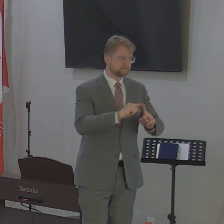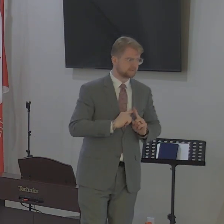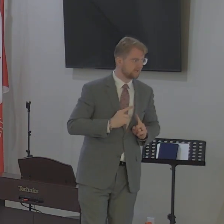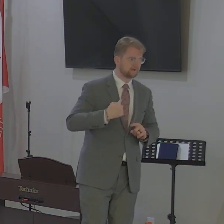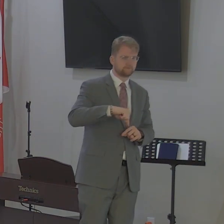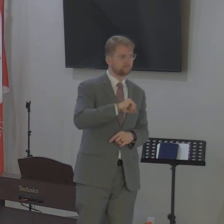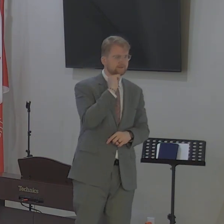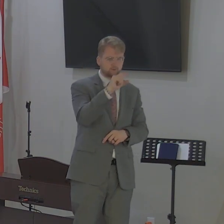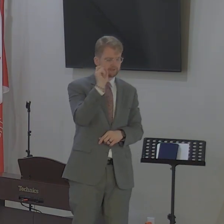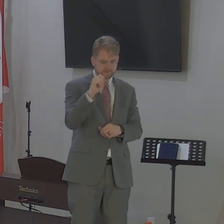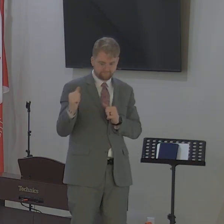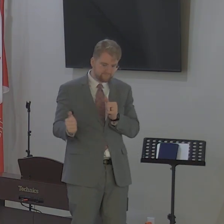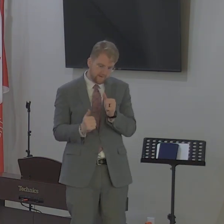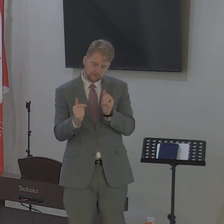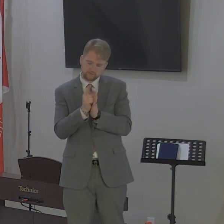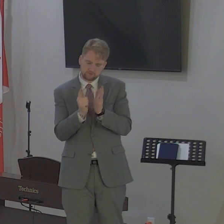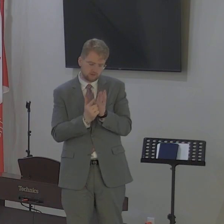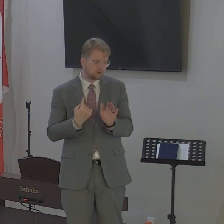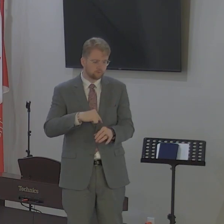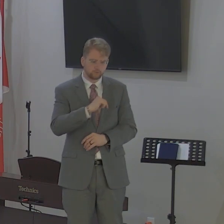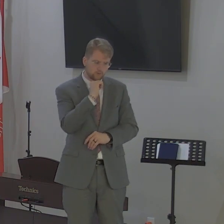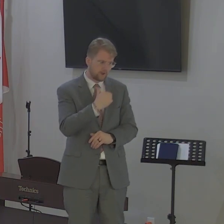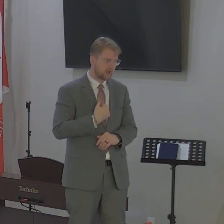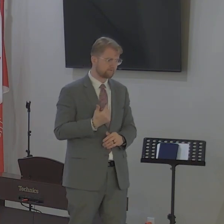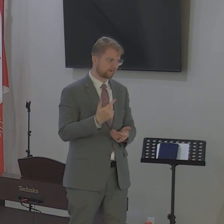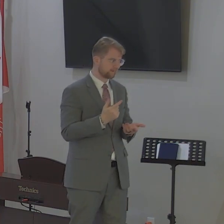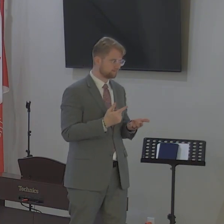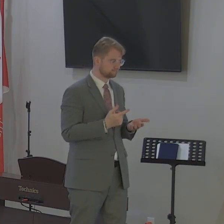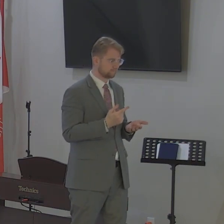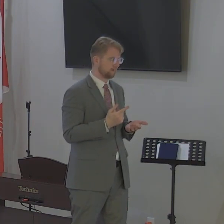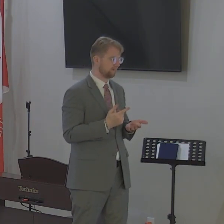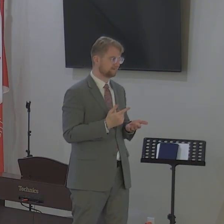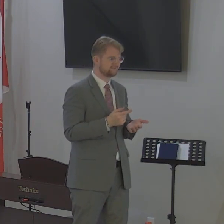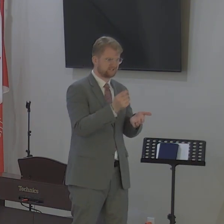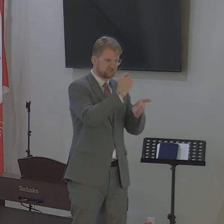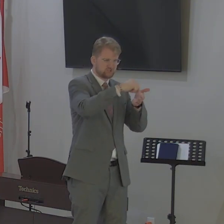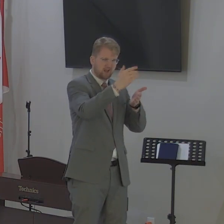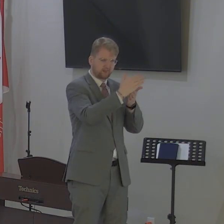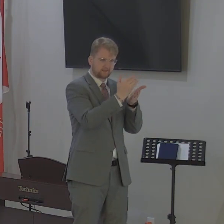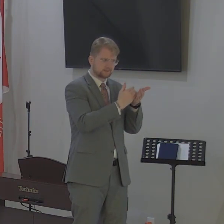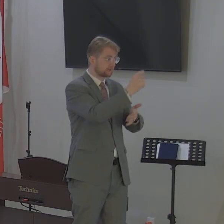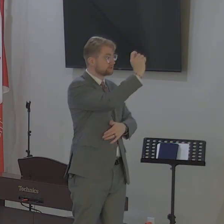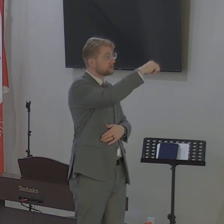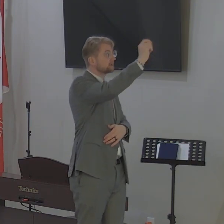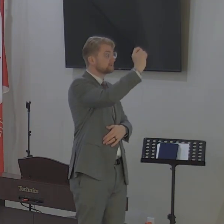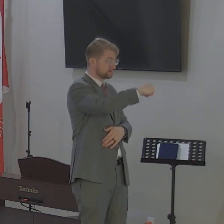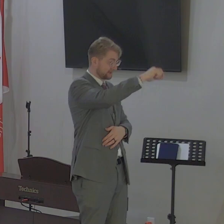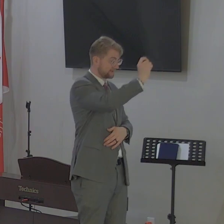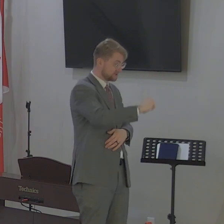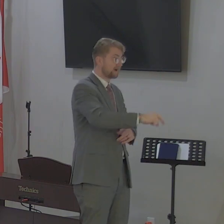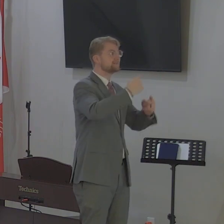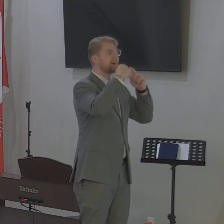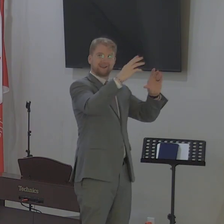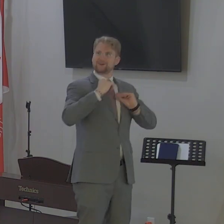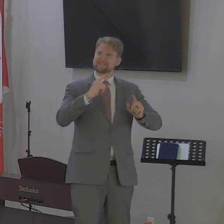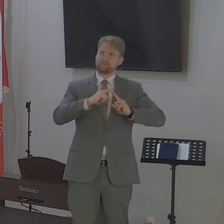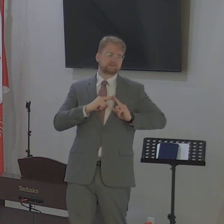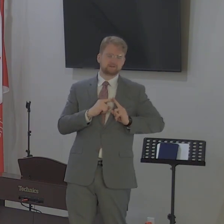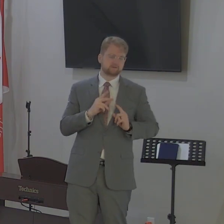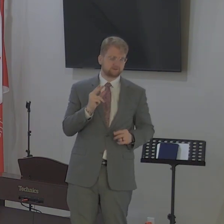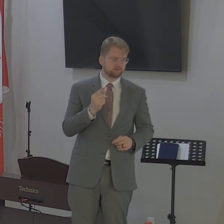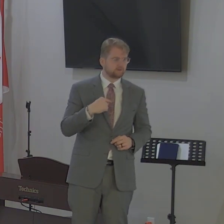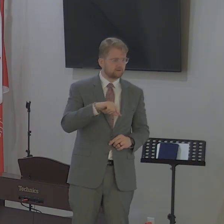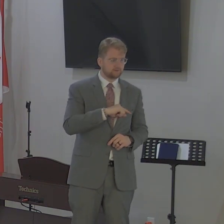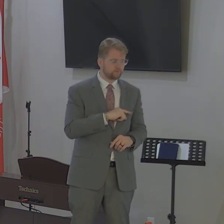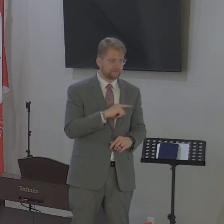a checklist of things that we have to do to earn salvation. So that means we can discard the entire book of the Bible and